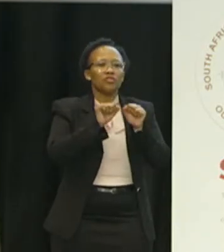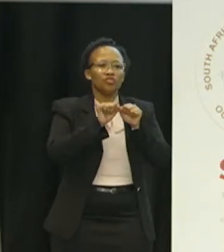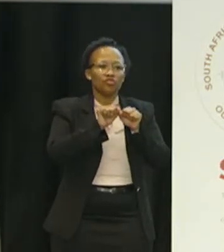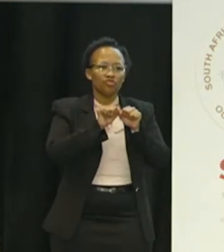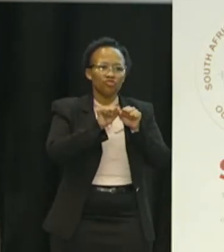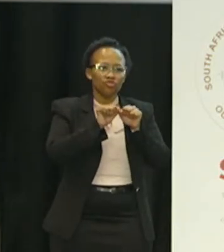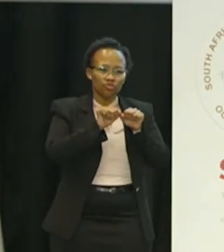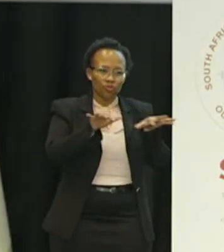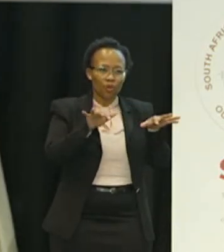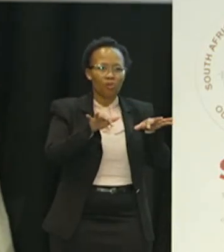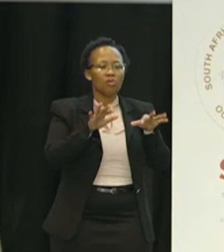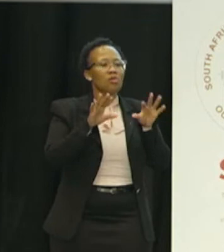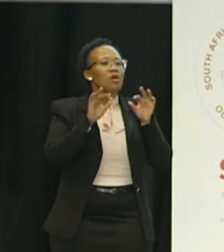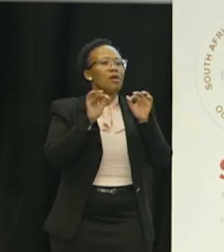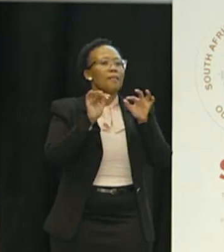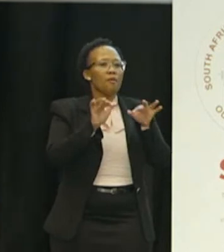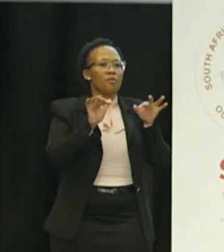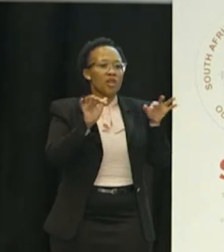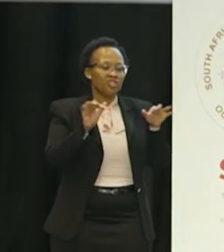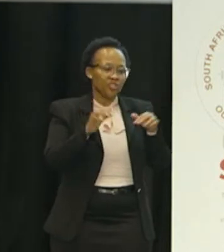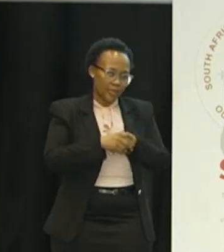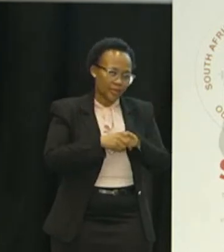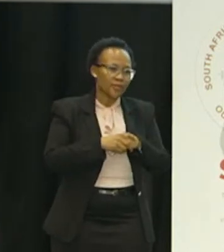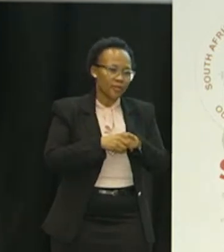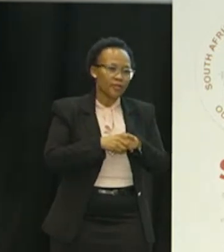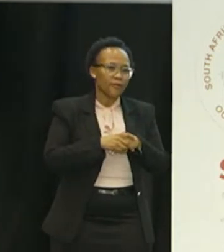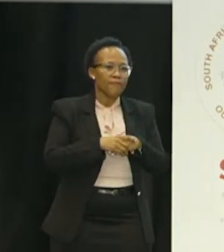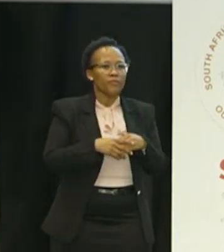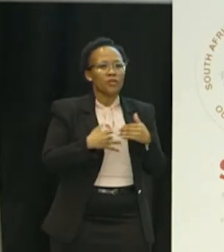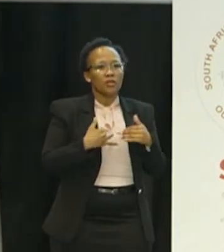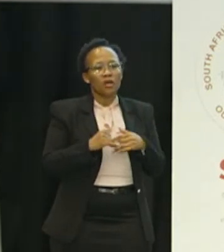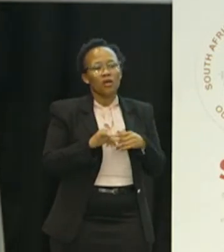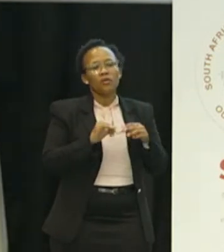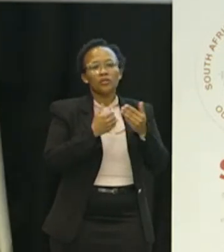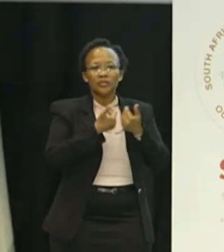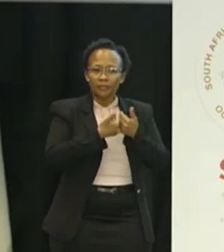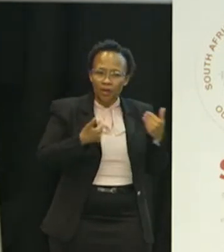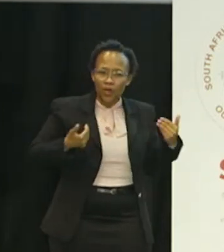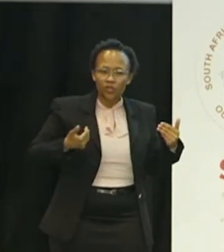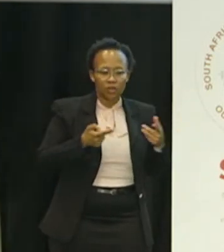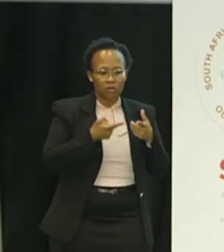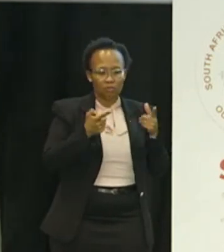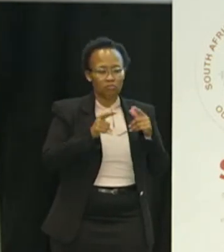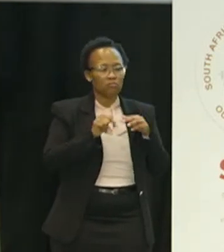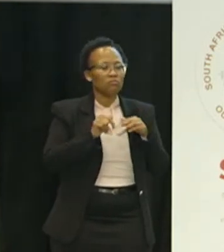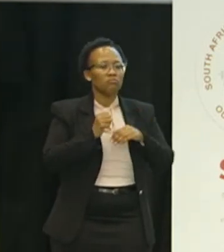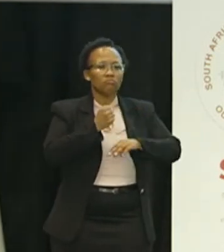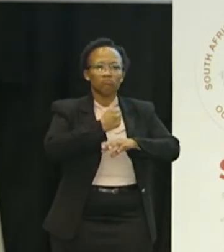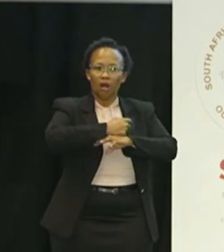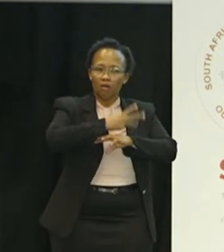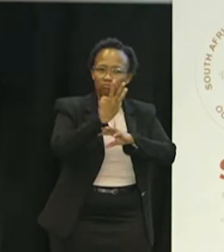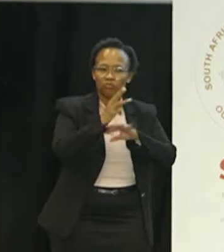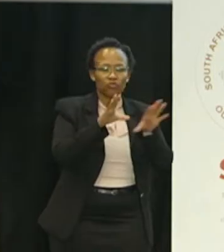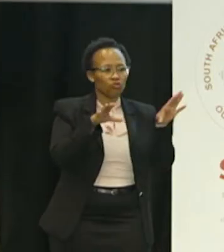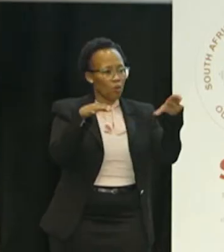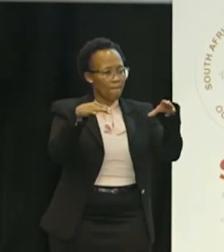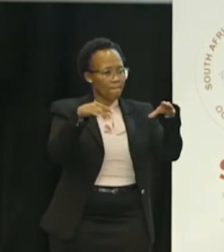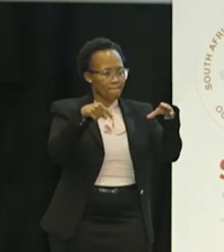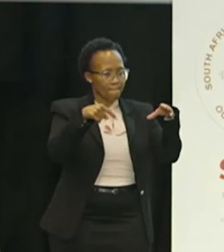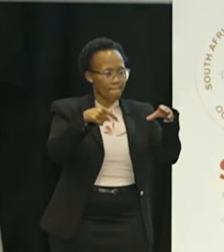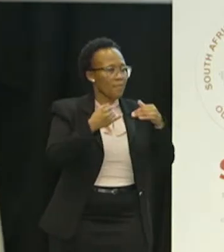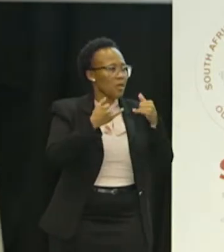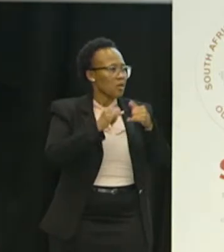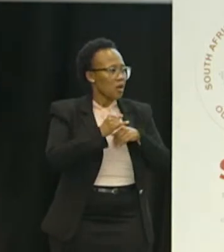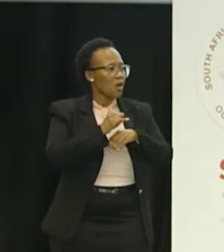there is no separation of services or separation of population, because we also don't want those centers of excellence, those